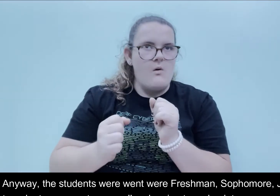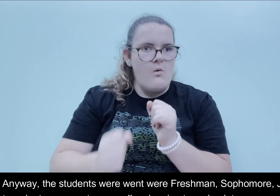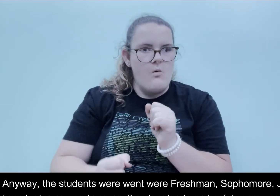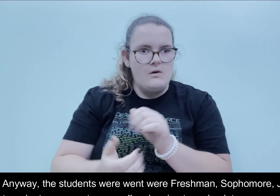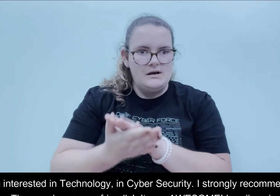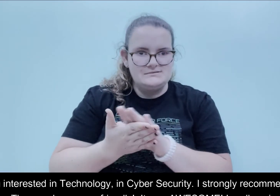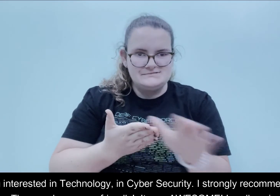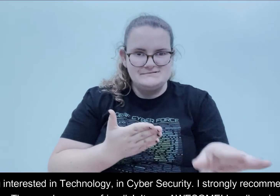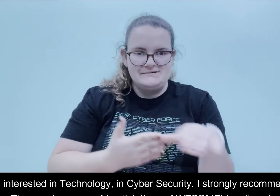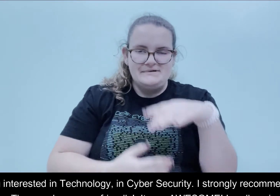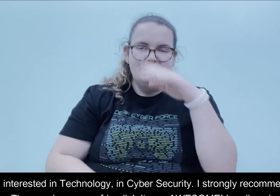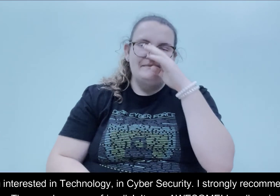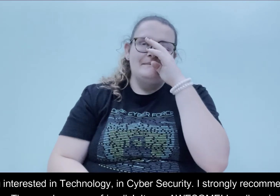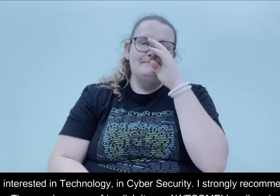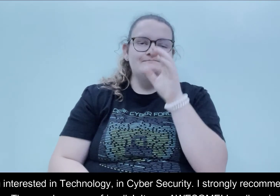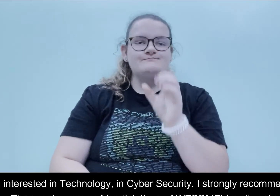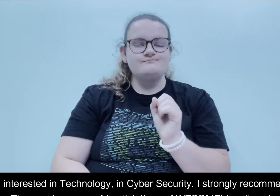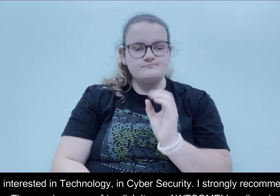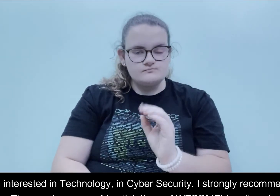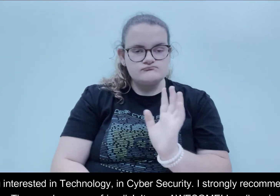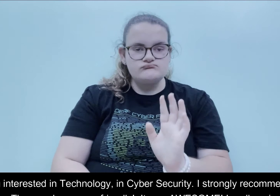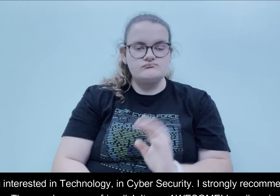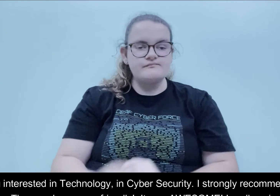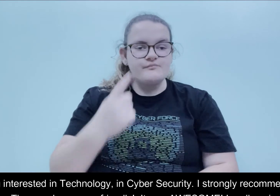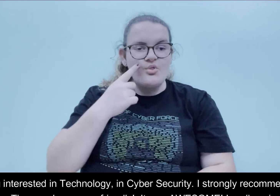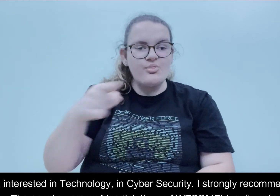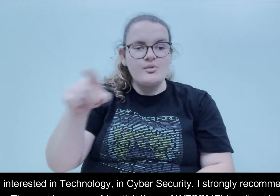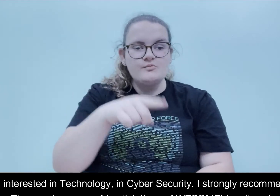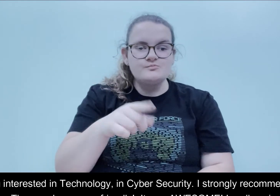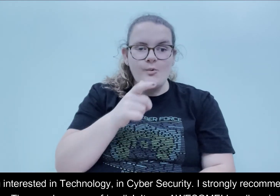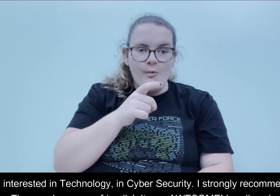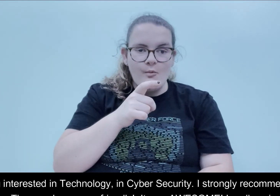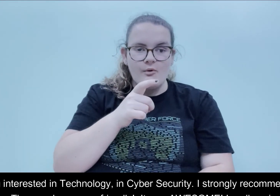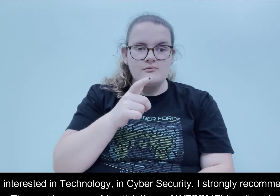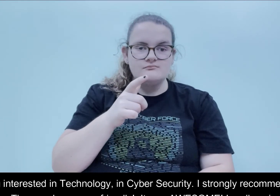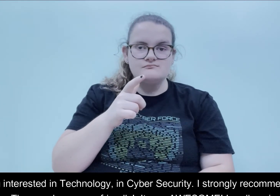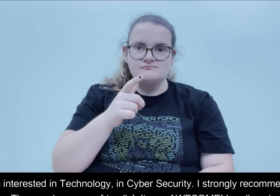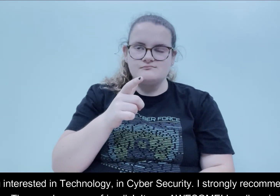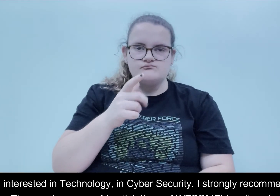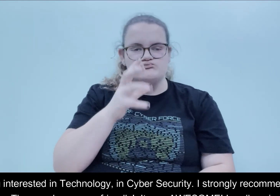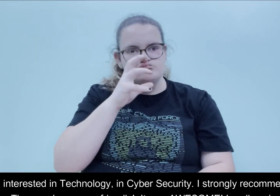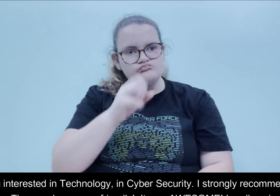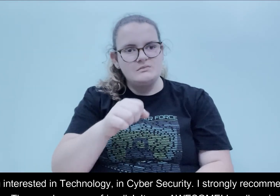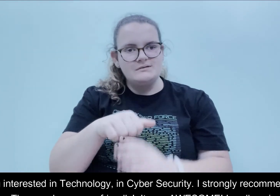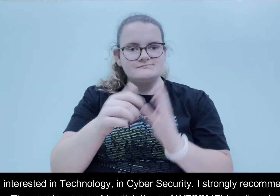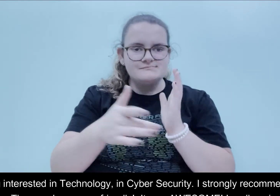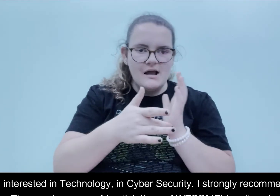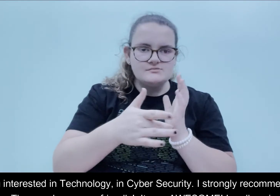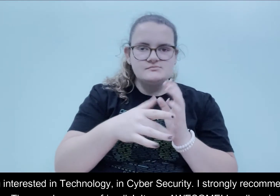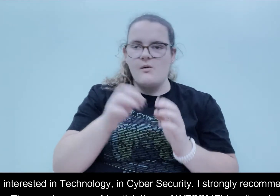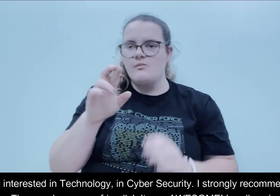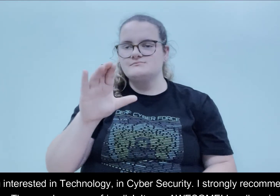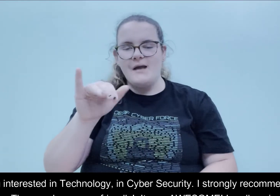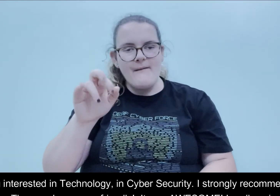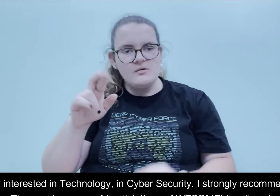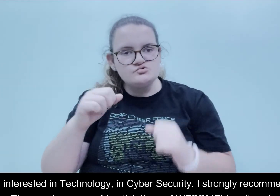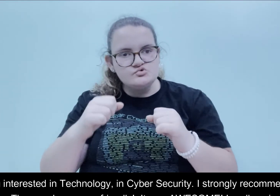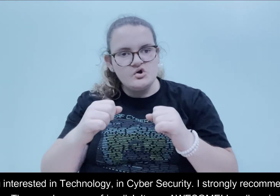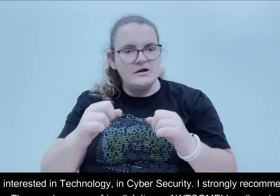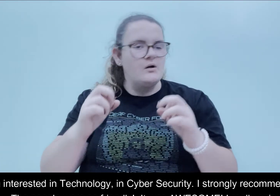I definitely would love to go back again next year. It's so nice. So for those of you who